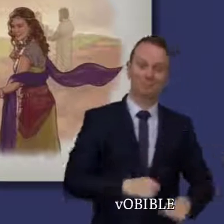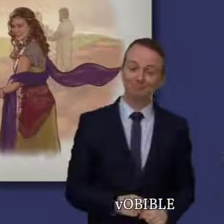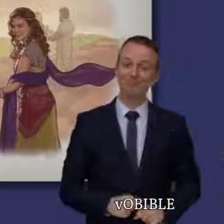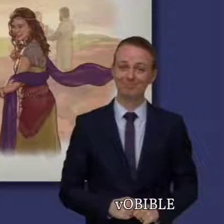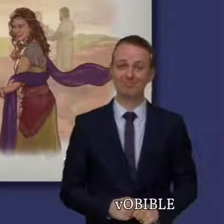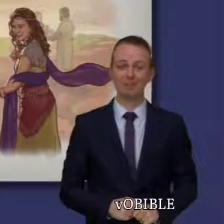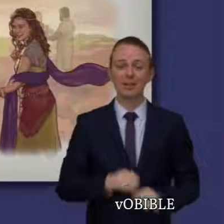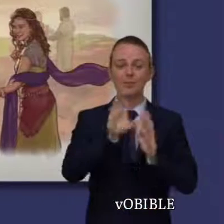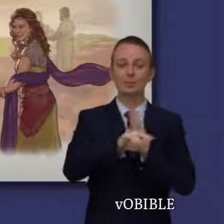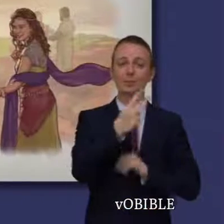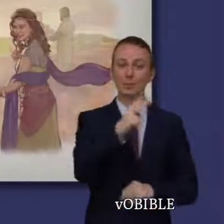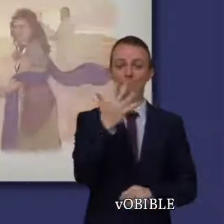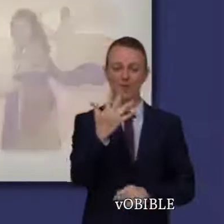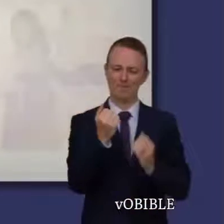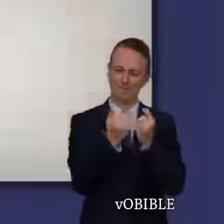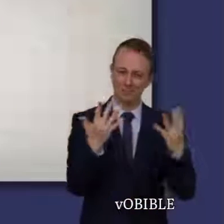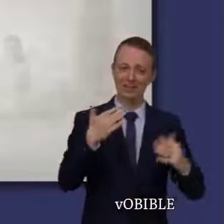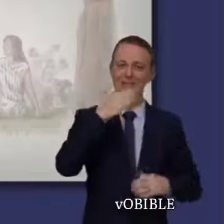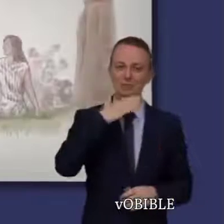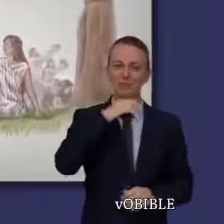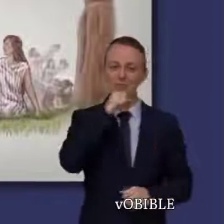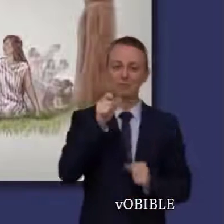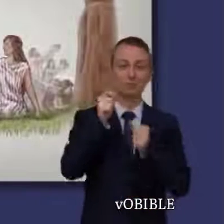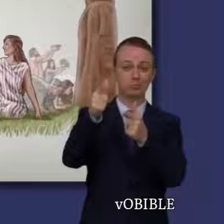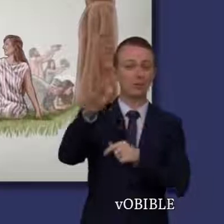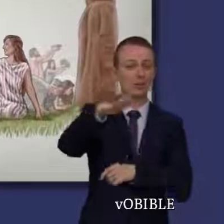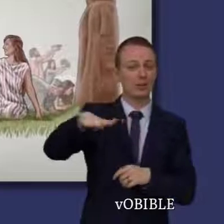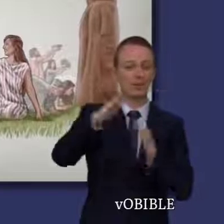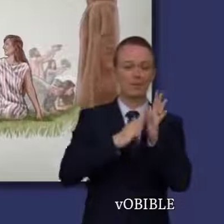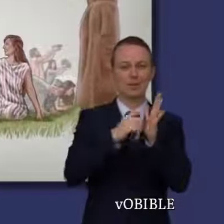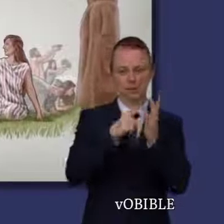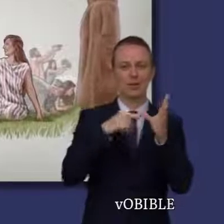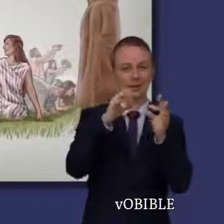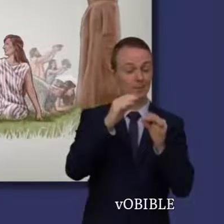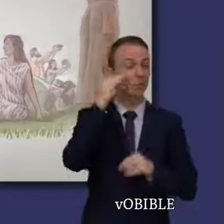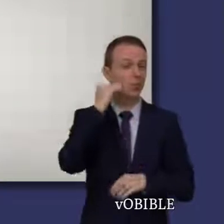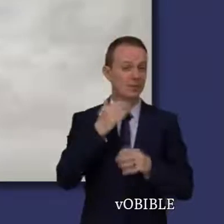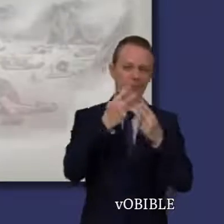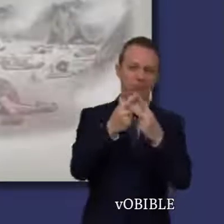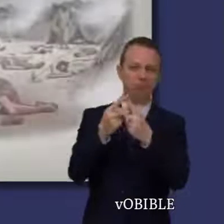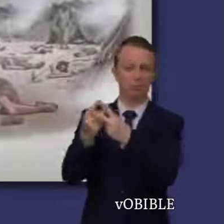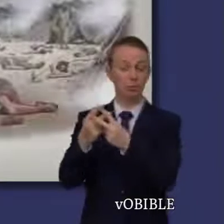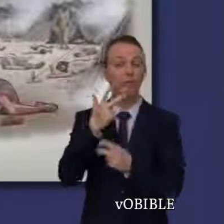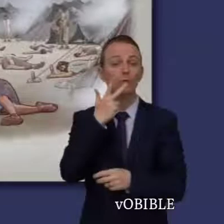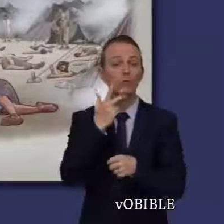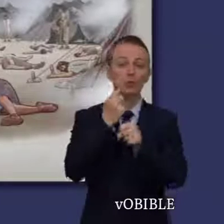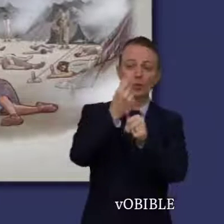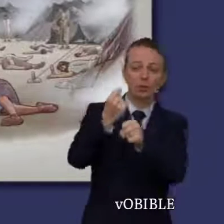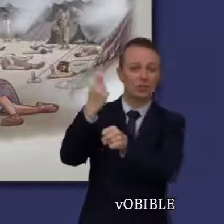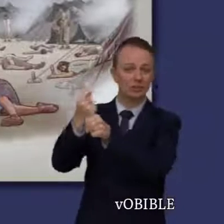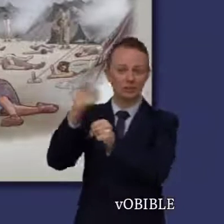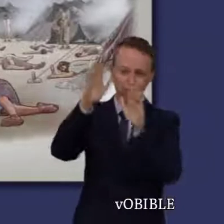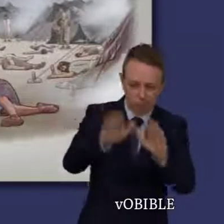sexual immorality with Moabite women. This leads to idolatry and the death of 24,000